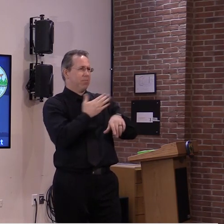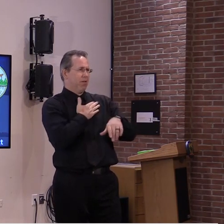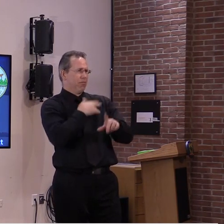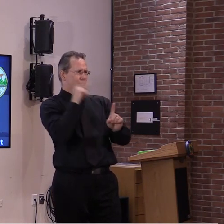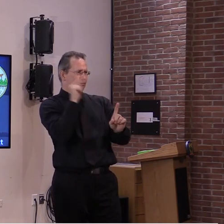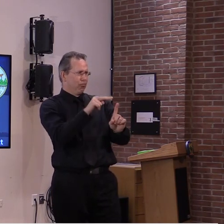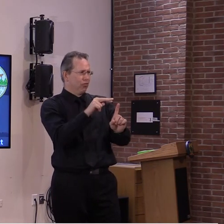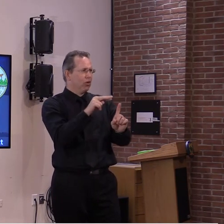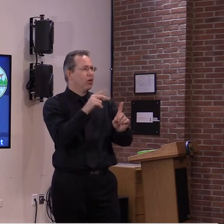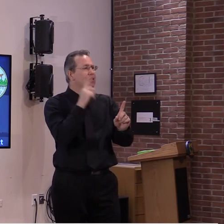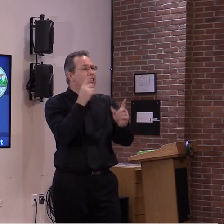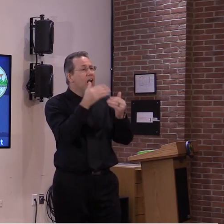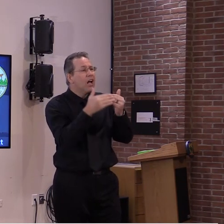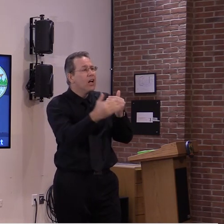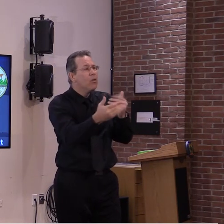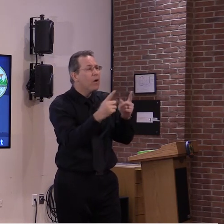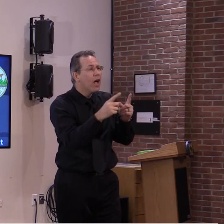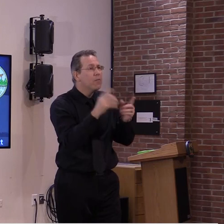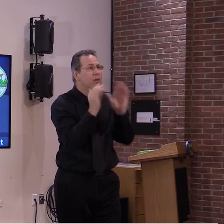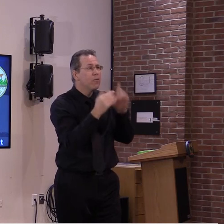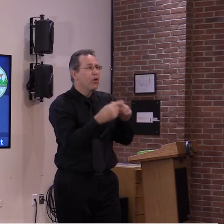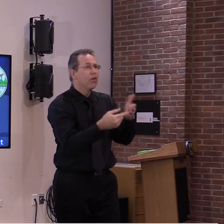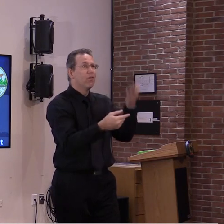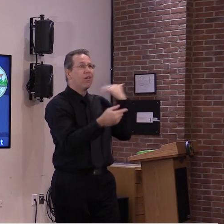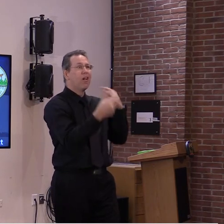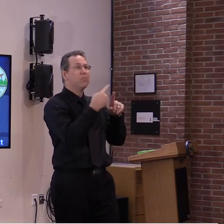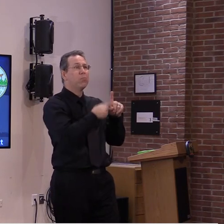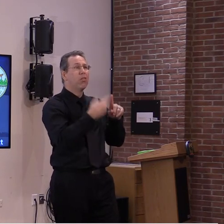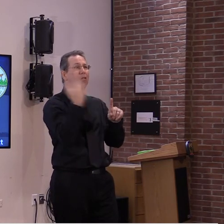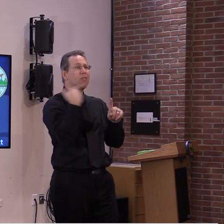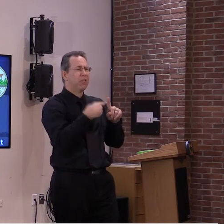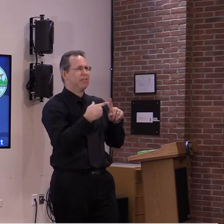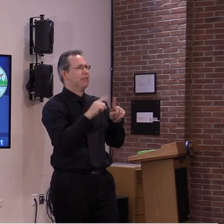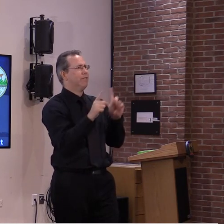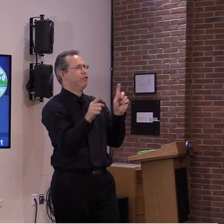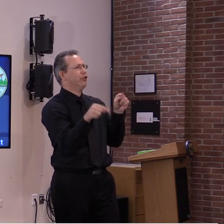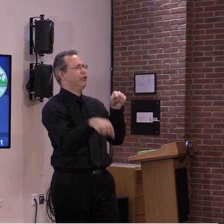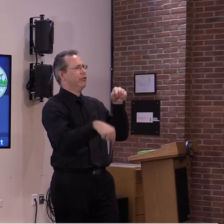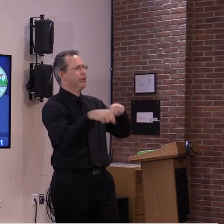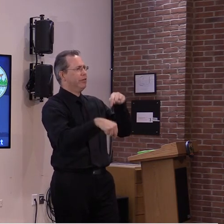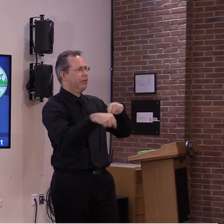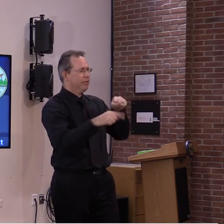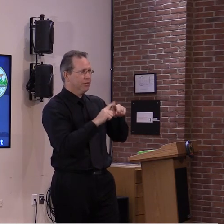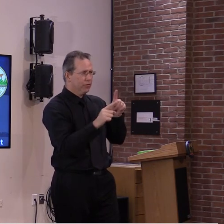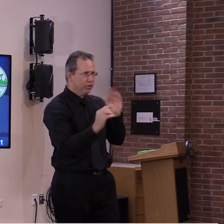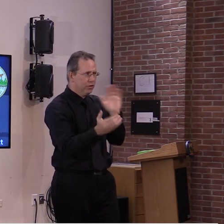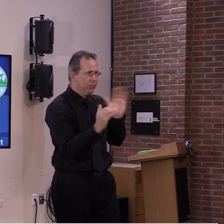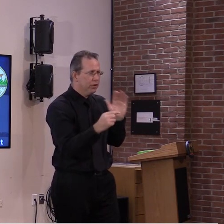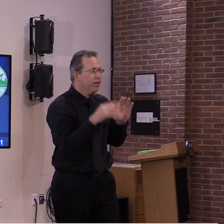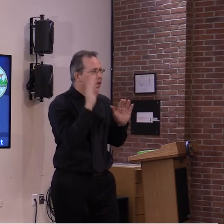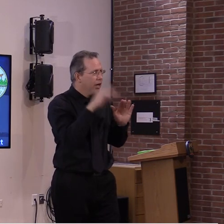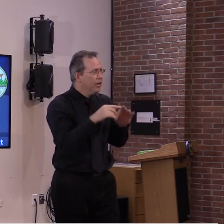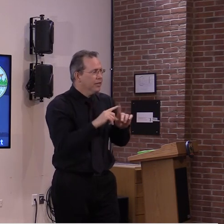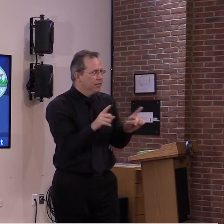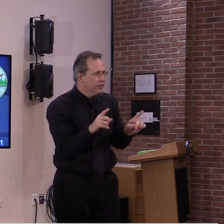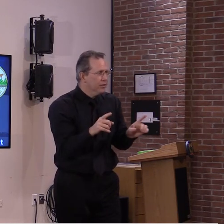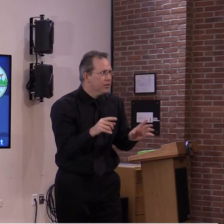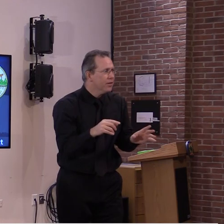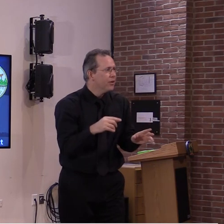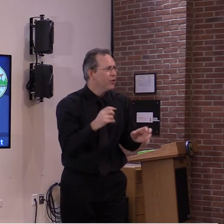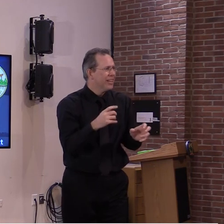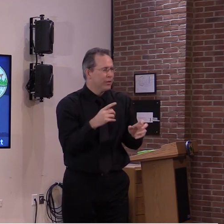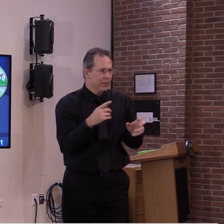a month ago. And we are, you know, at the mercy in some respects of the supply coming in.